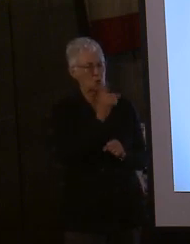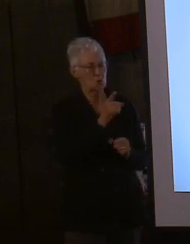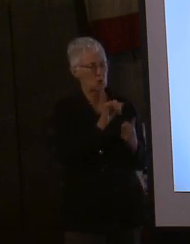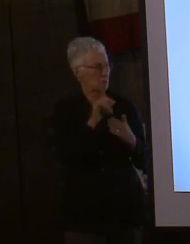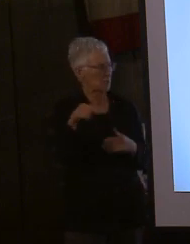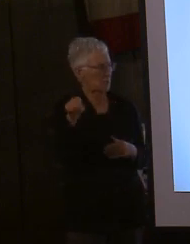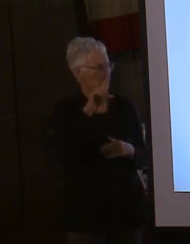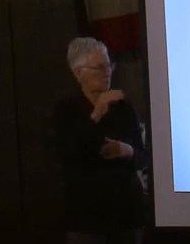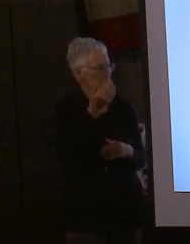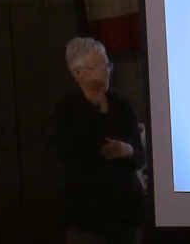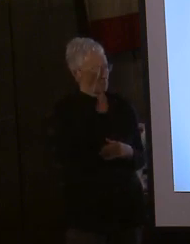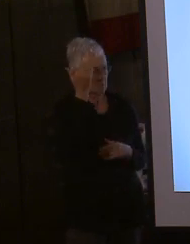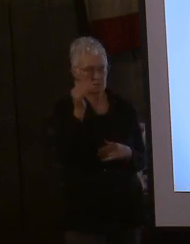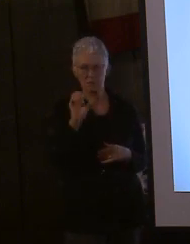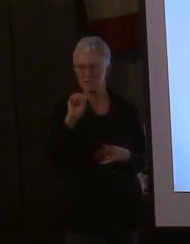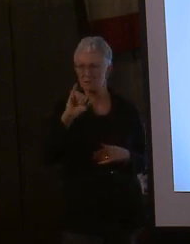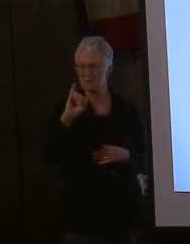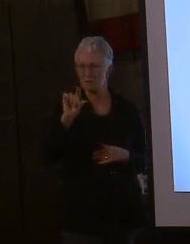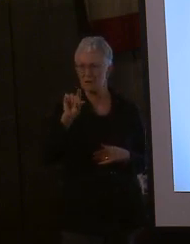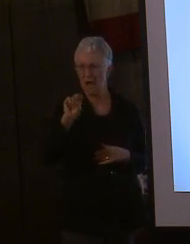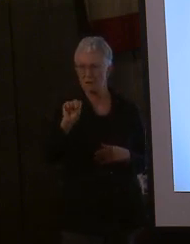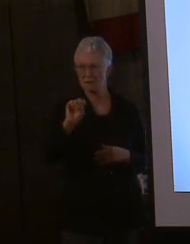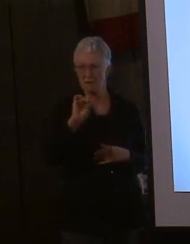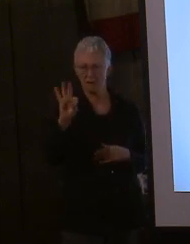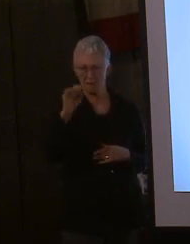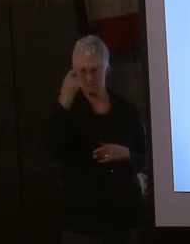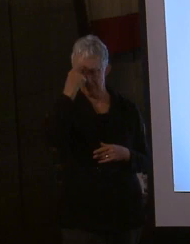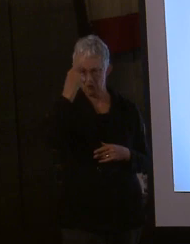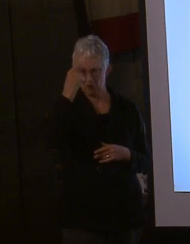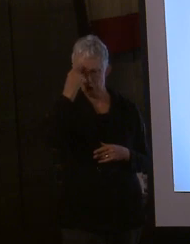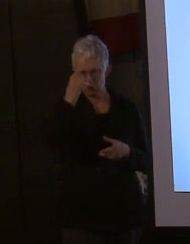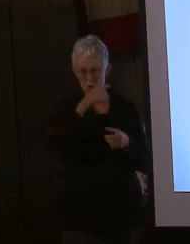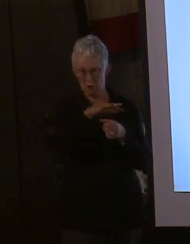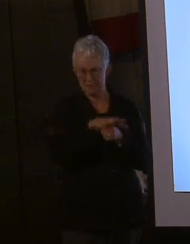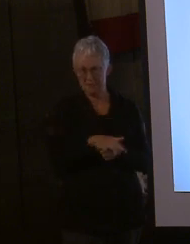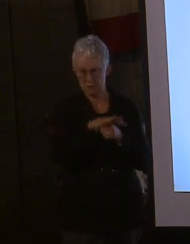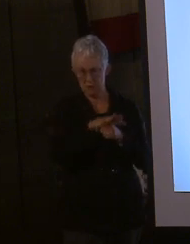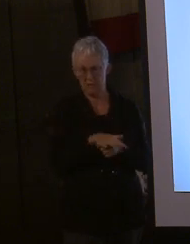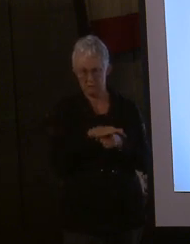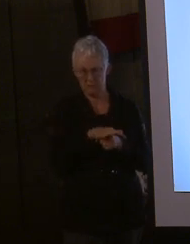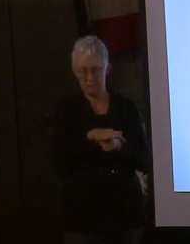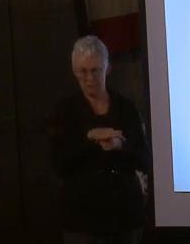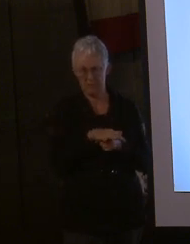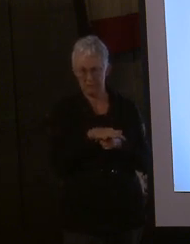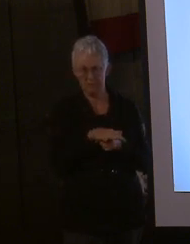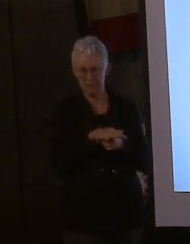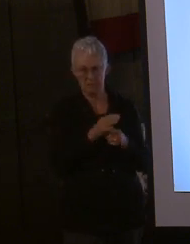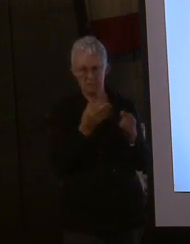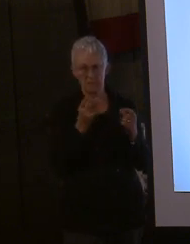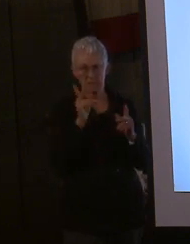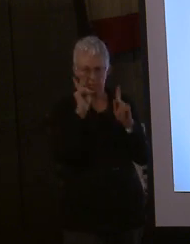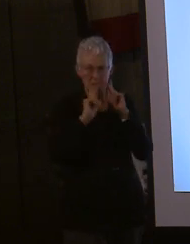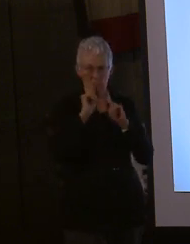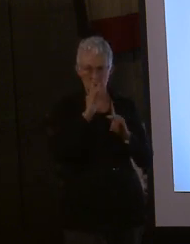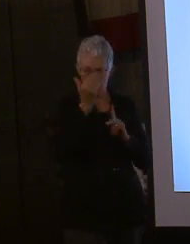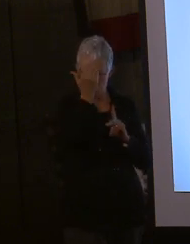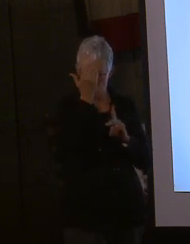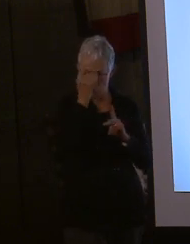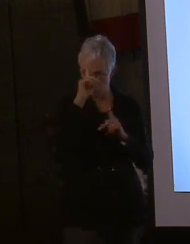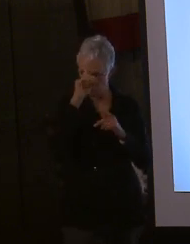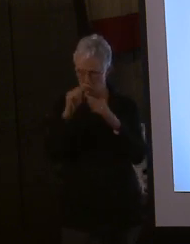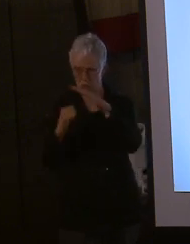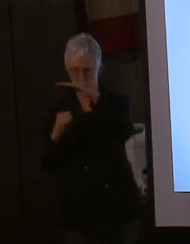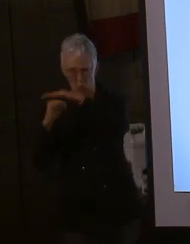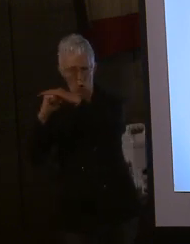know what the signs of mental distress are. Many people can identify the signs of stroke, the signs of a